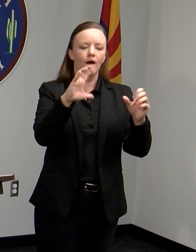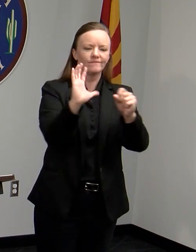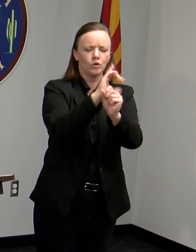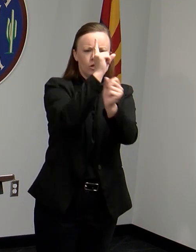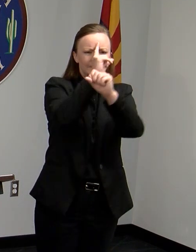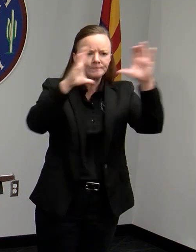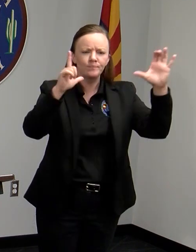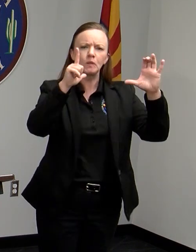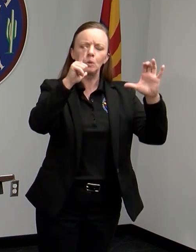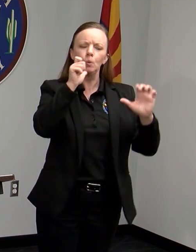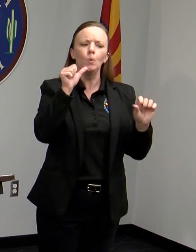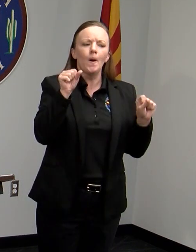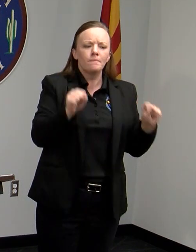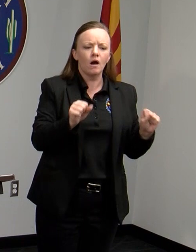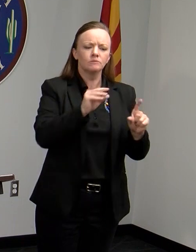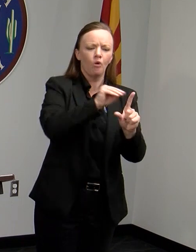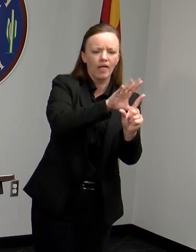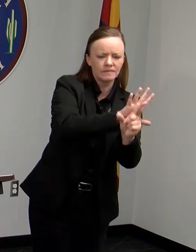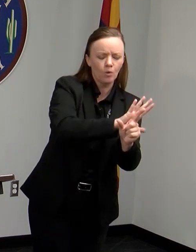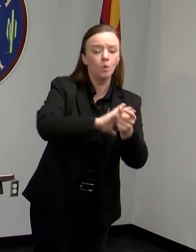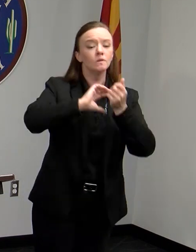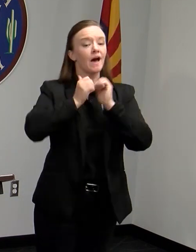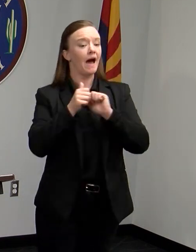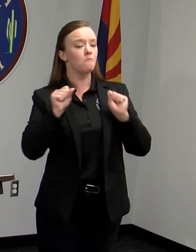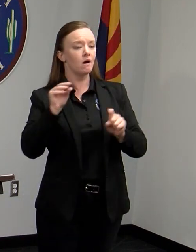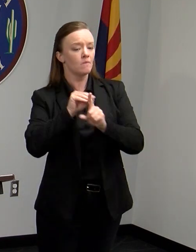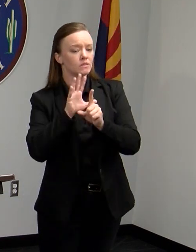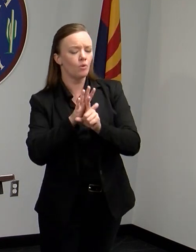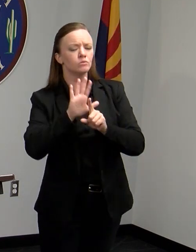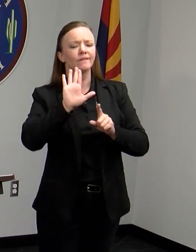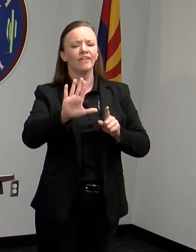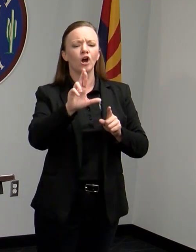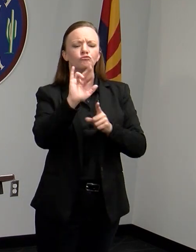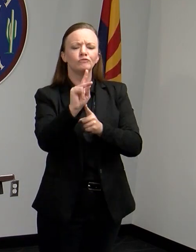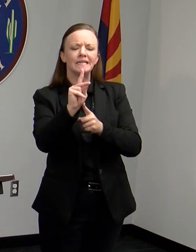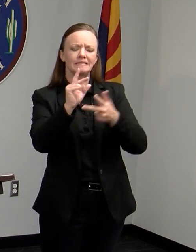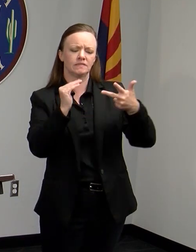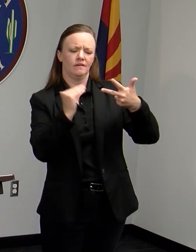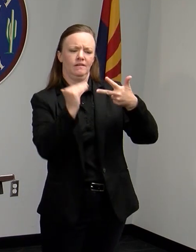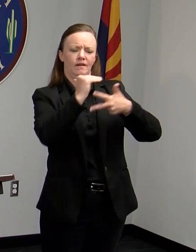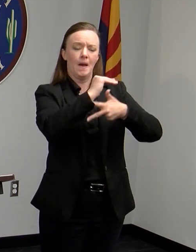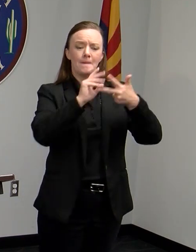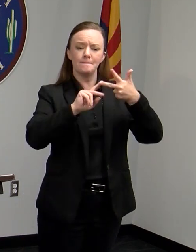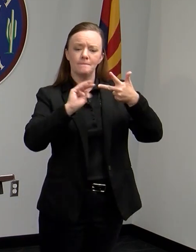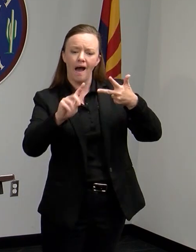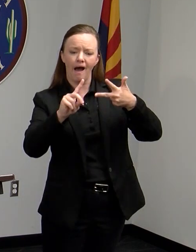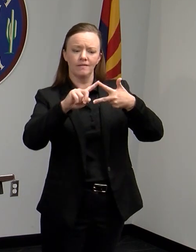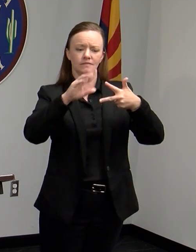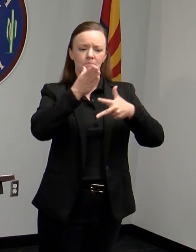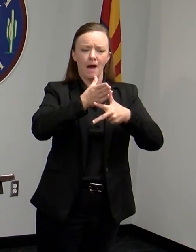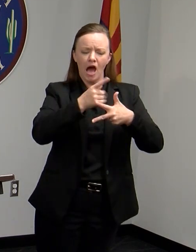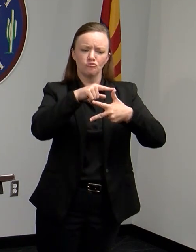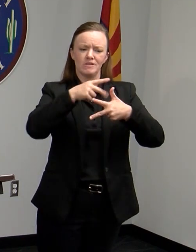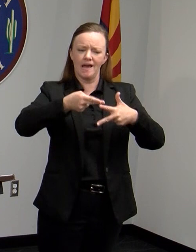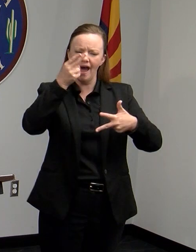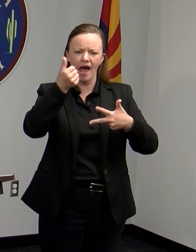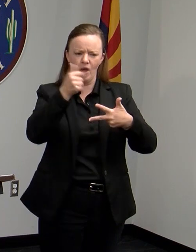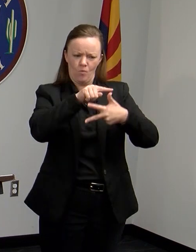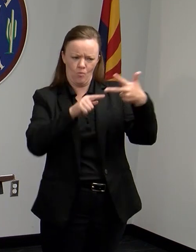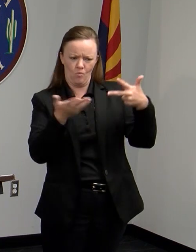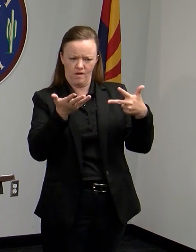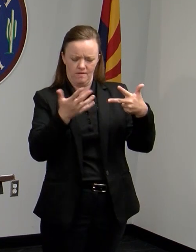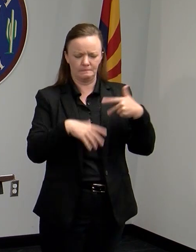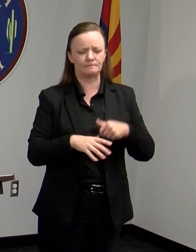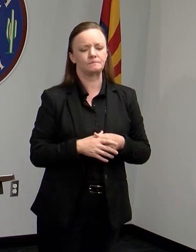was exposed, how they were exposed, and what level of risk there is. And this is especially true when investigators have to